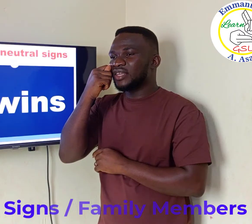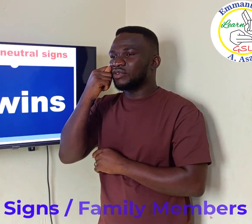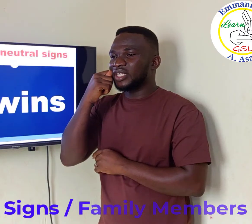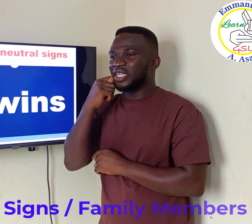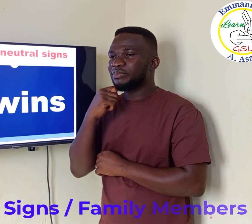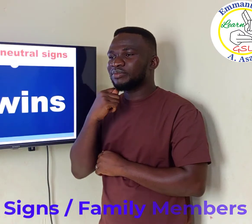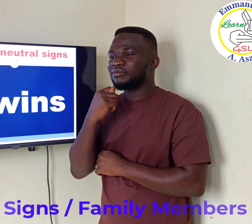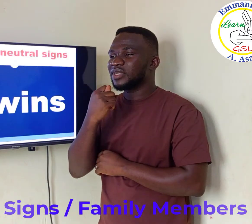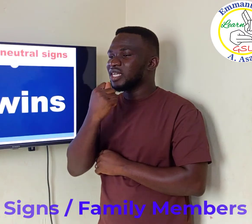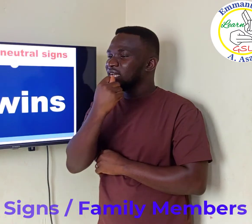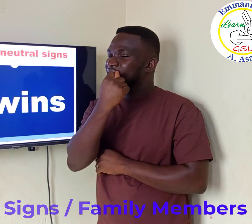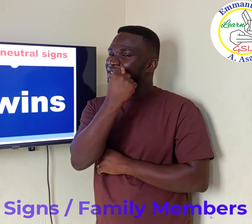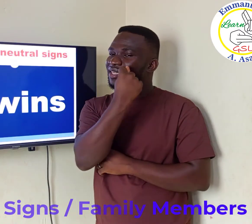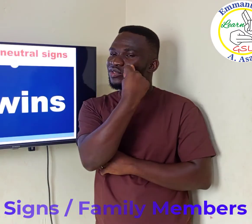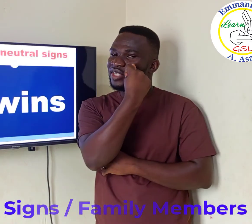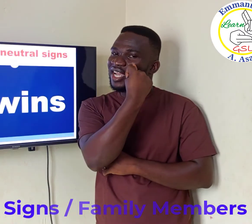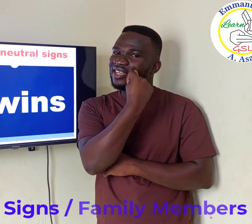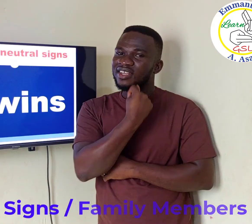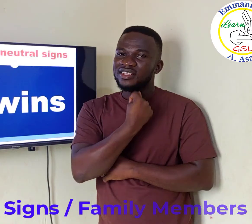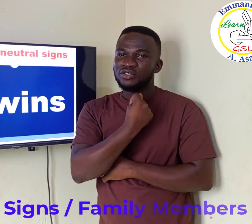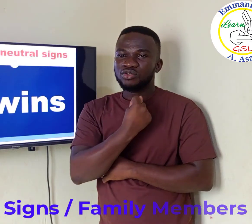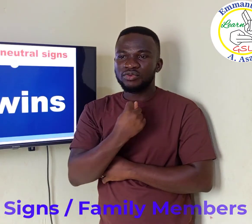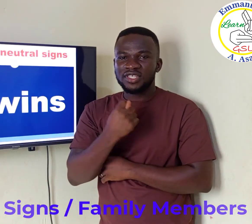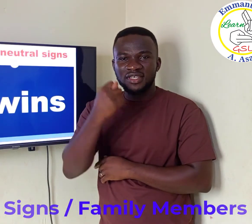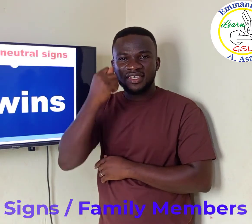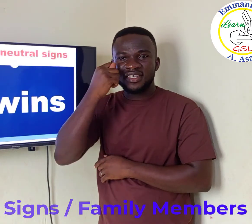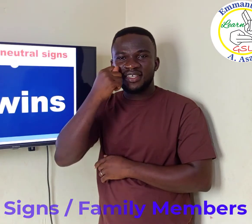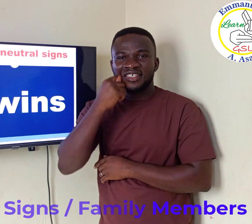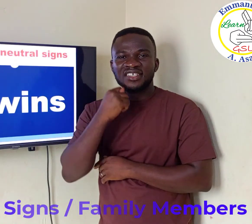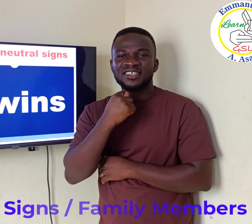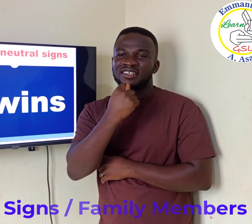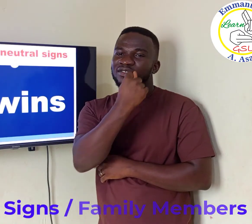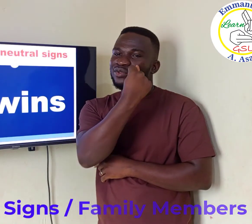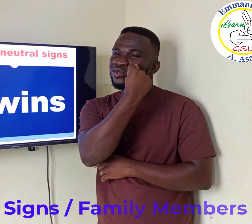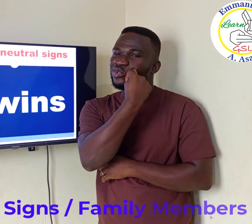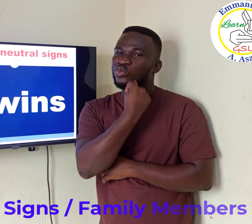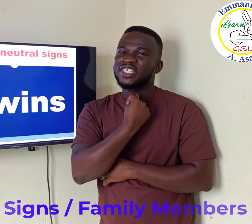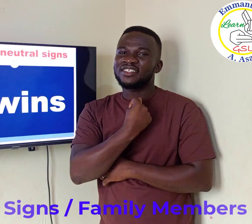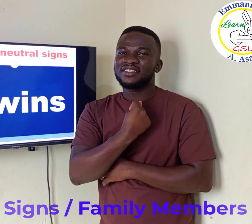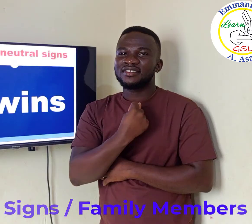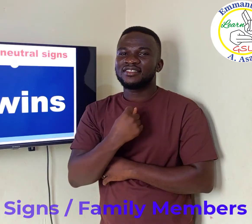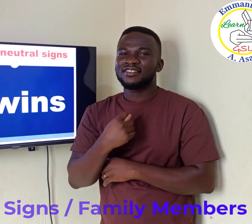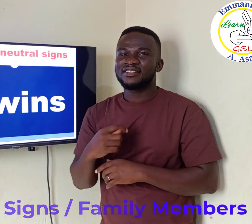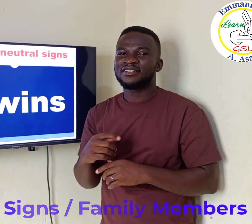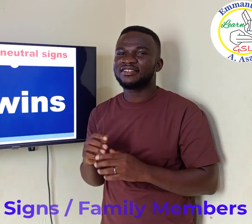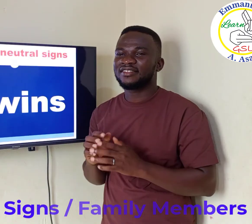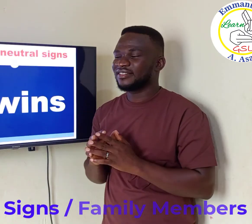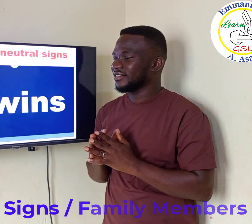of the lip and send it to the other. So we say twins.